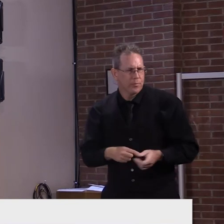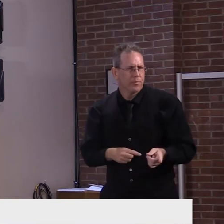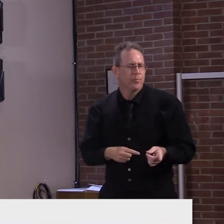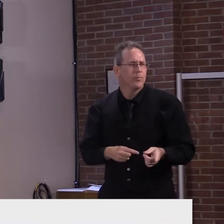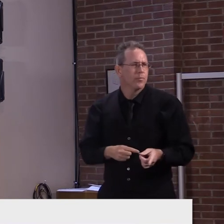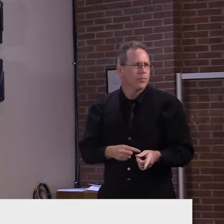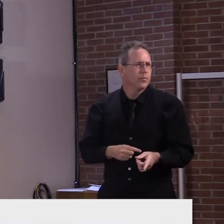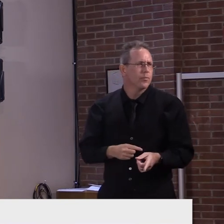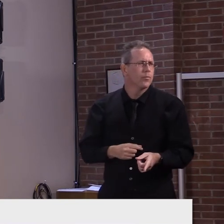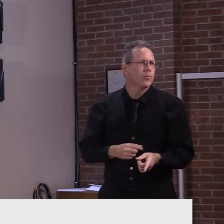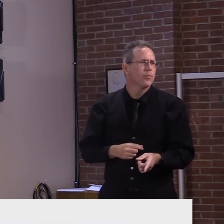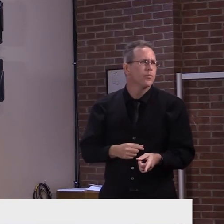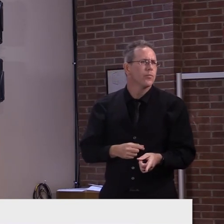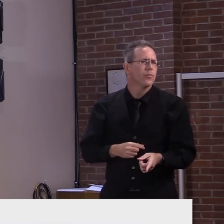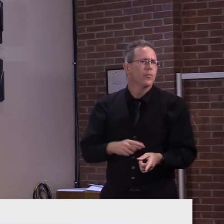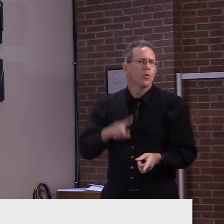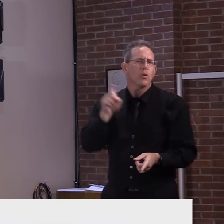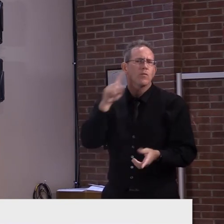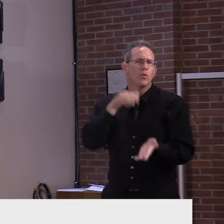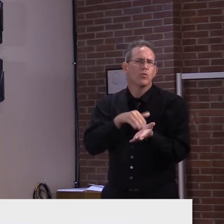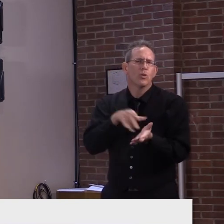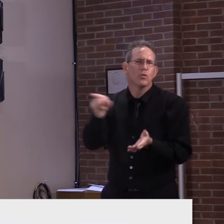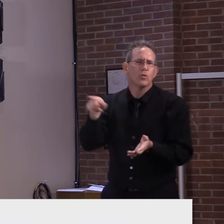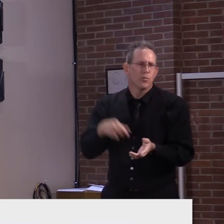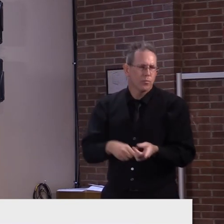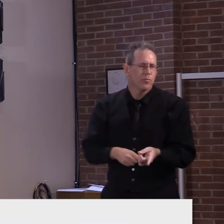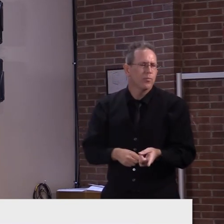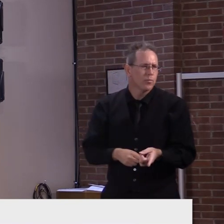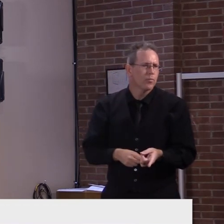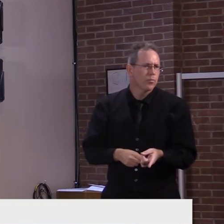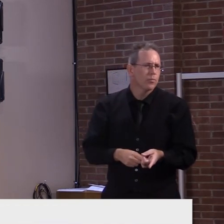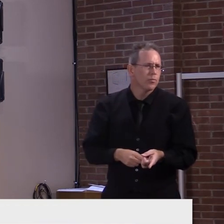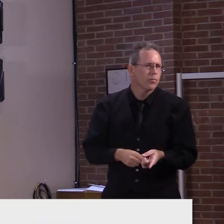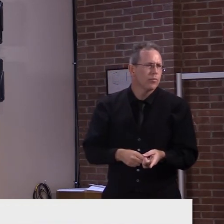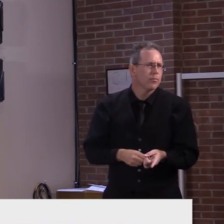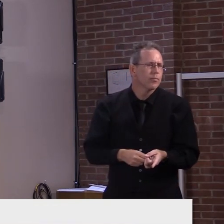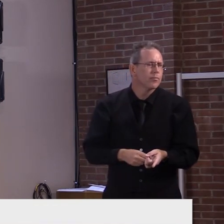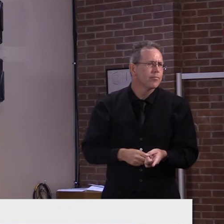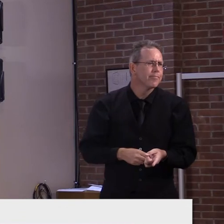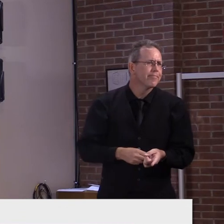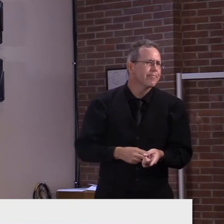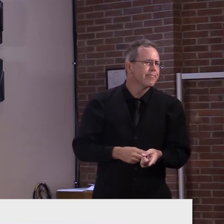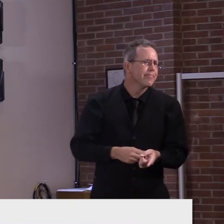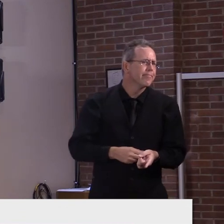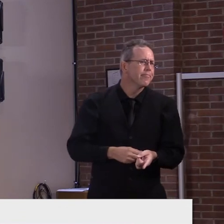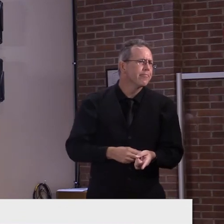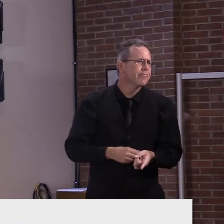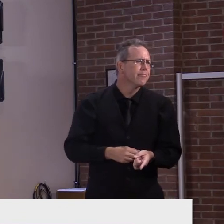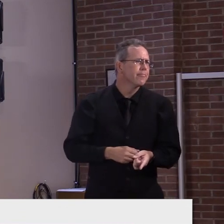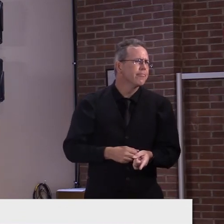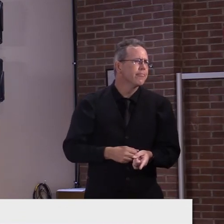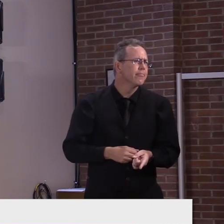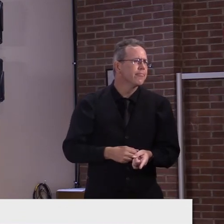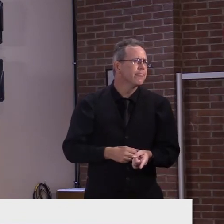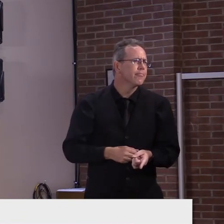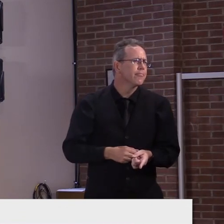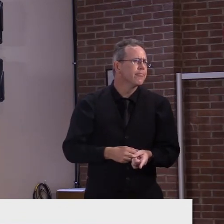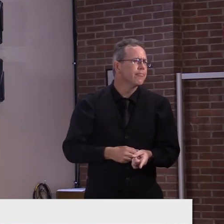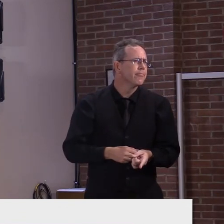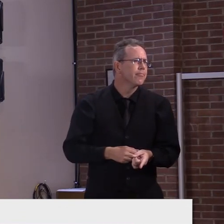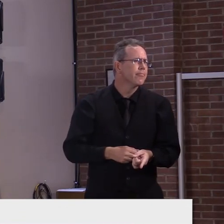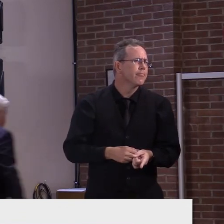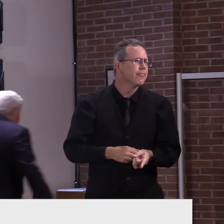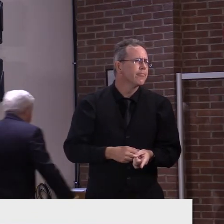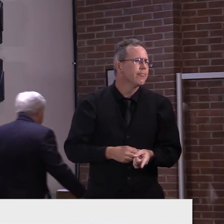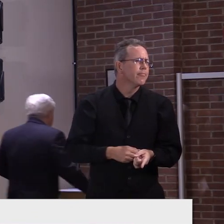again, Dr. Levine, which is, there was a healthcare study in Belgium that determined